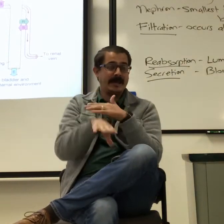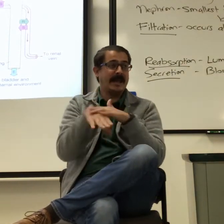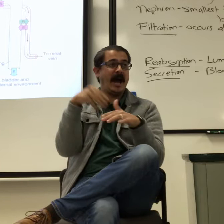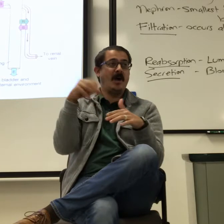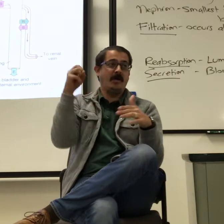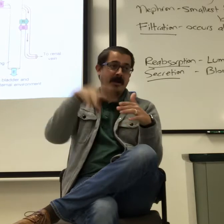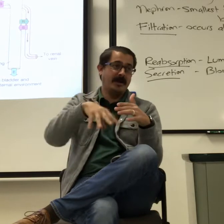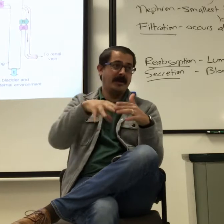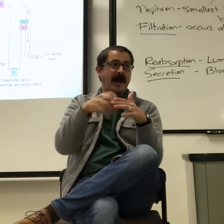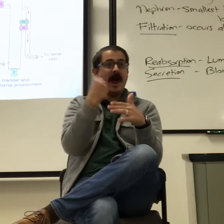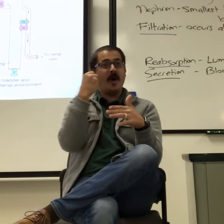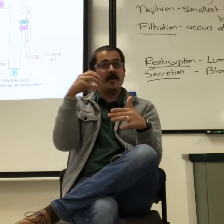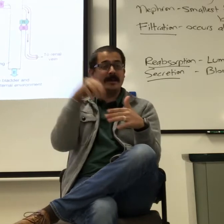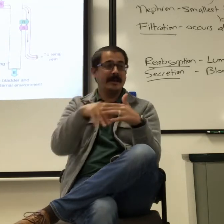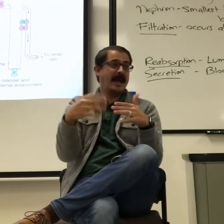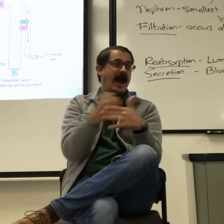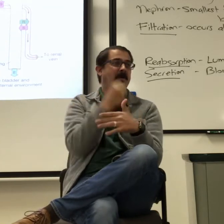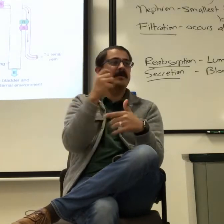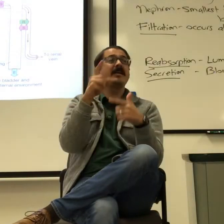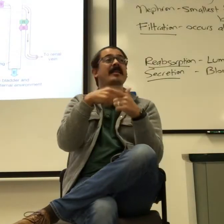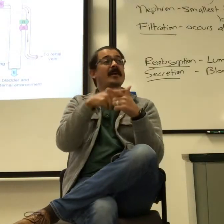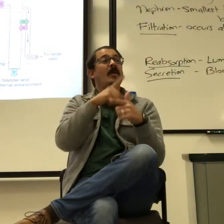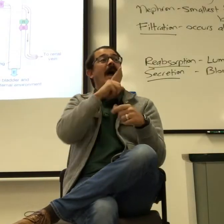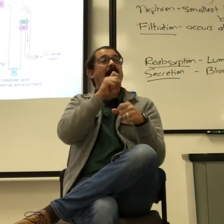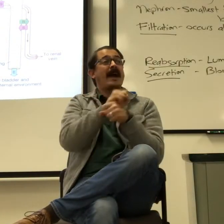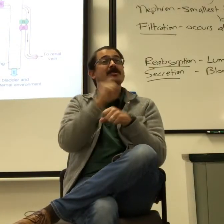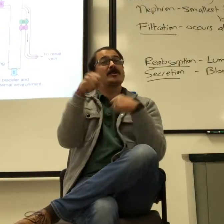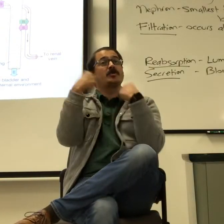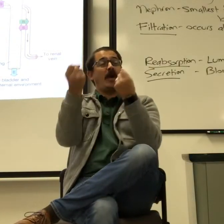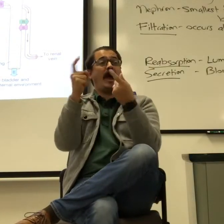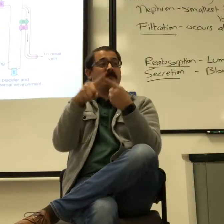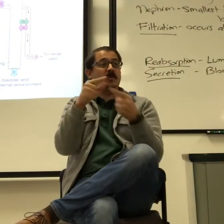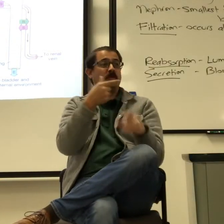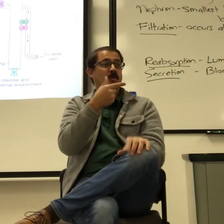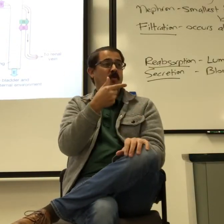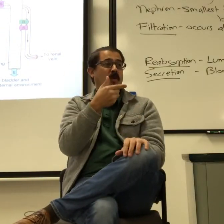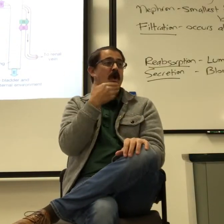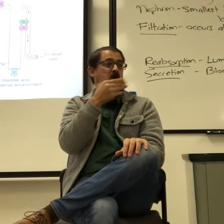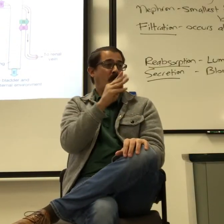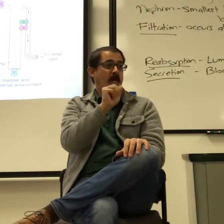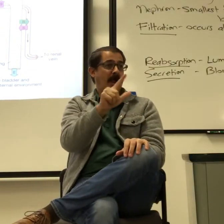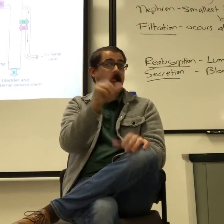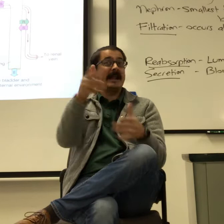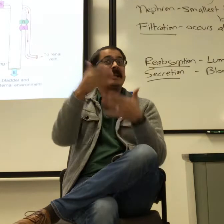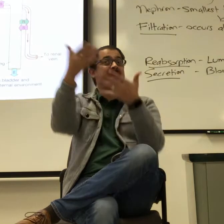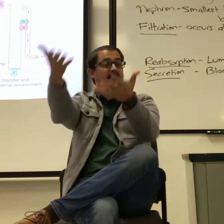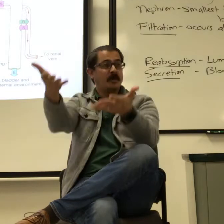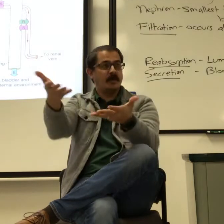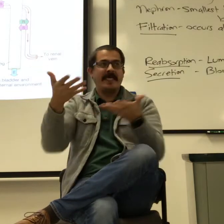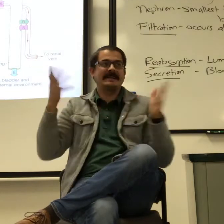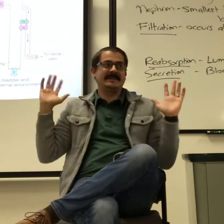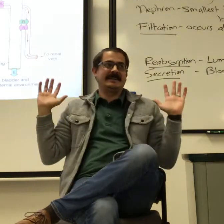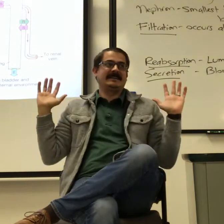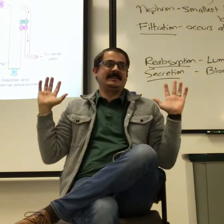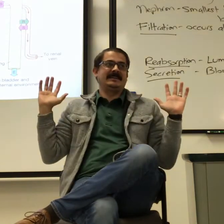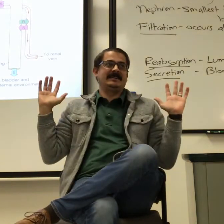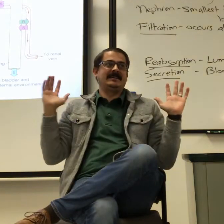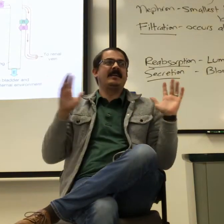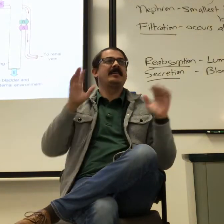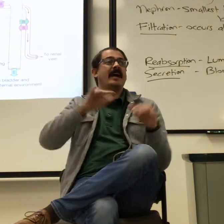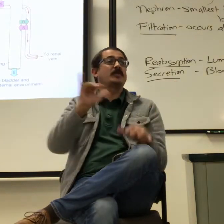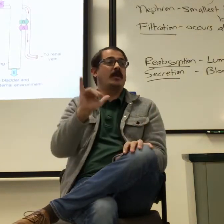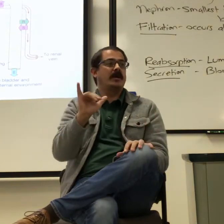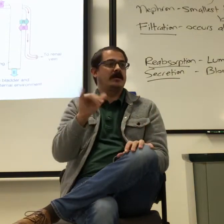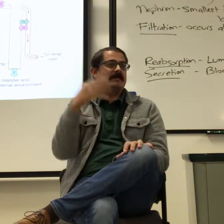out. Secretion, reabsorption. Then when I actually drive it to Goodwill and I give it to them, that's it. And what does that